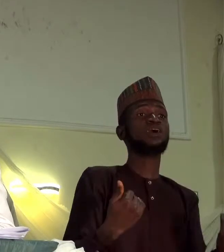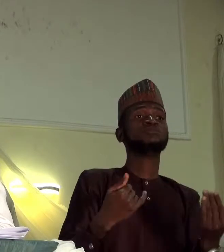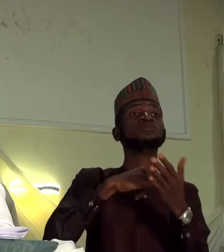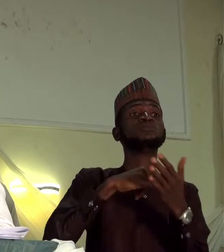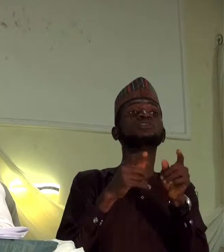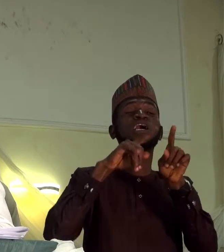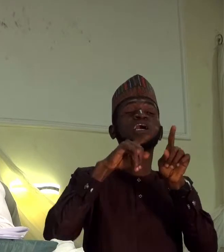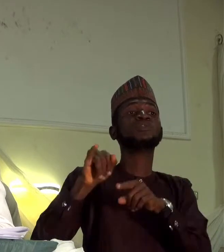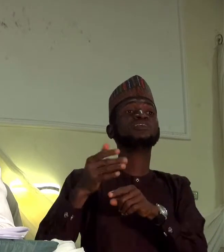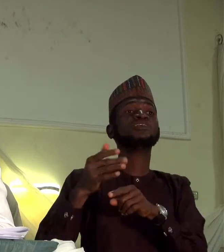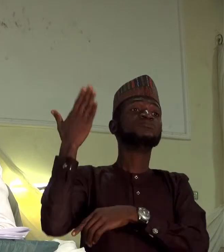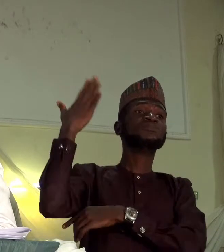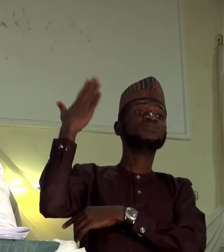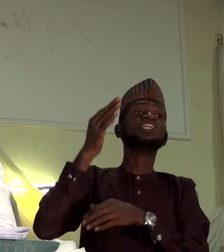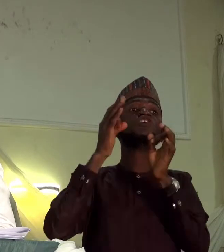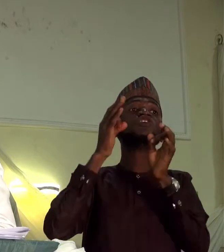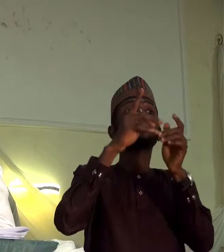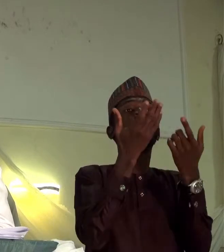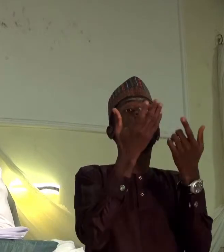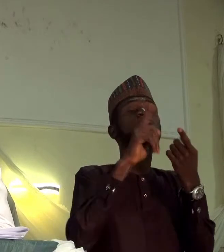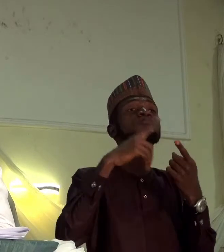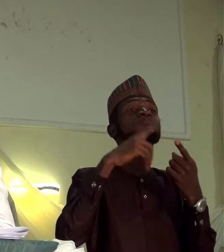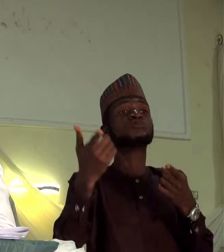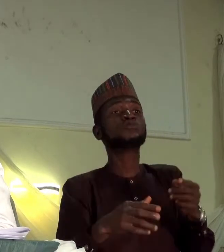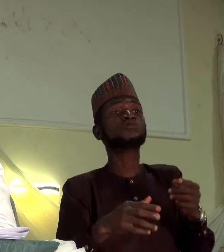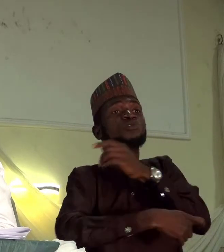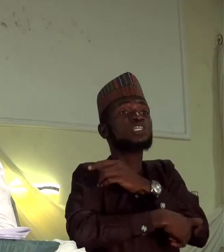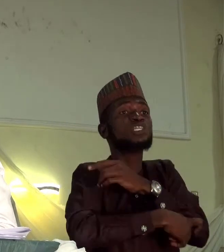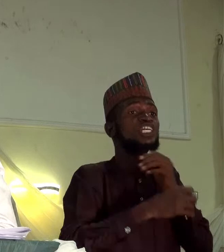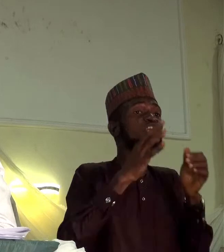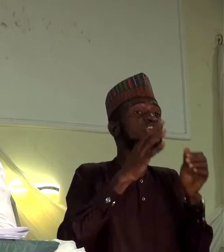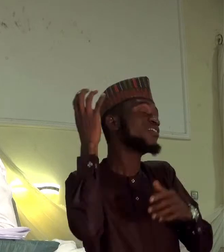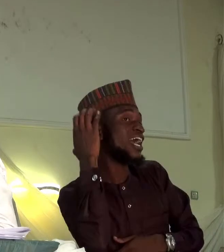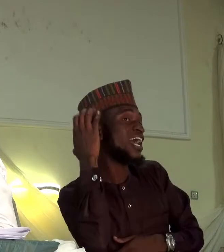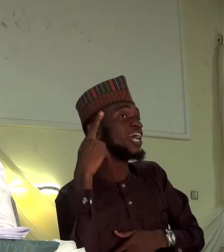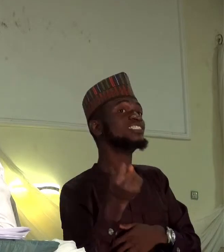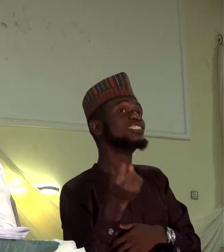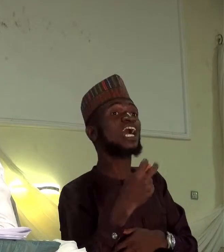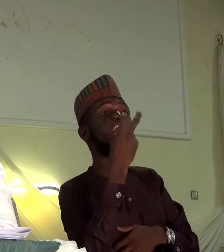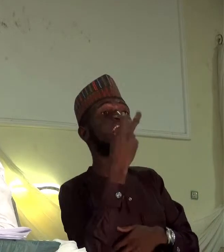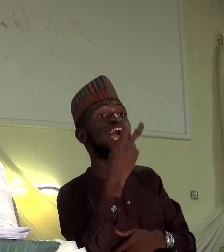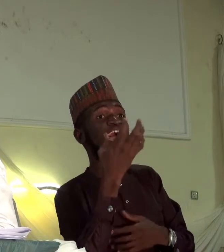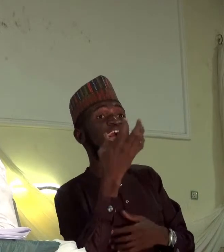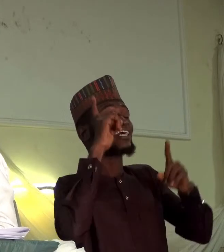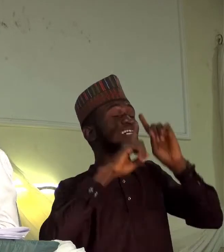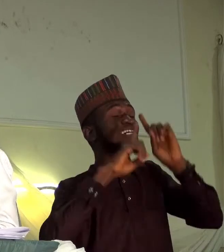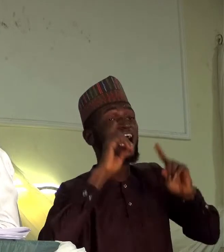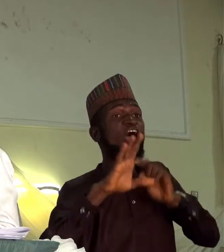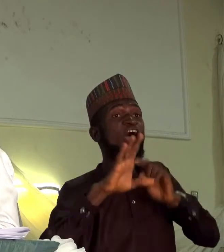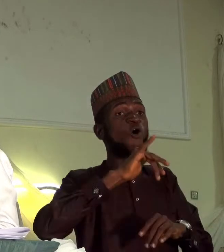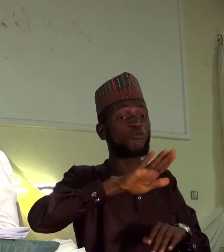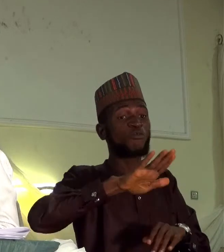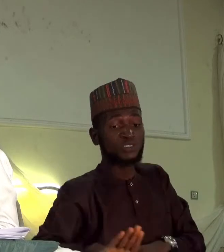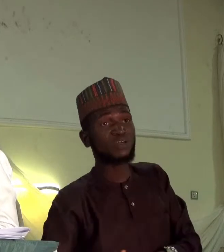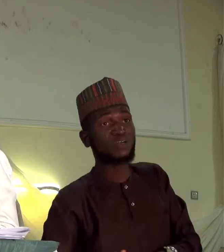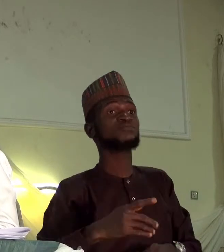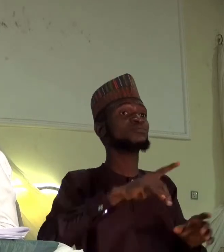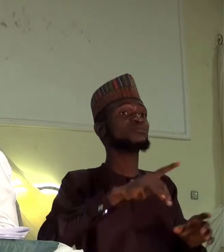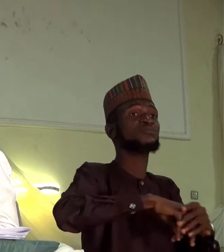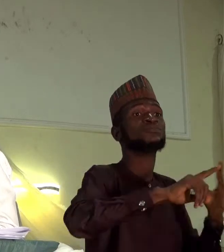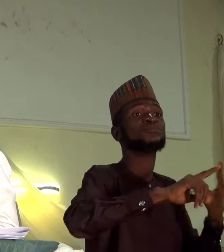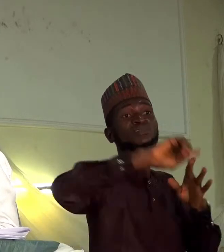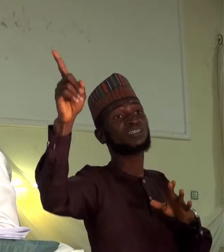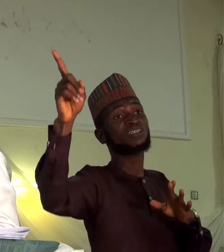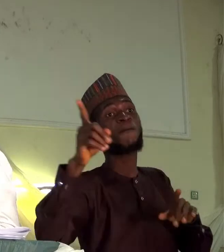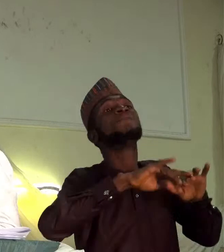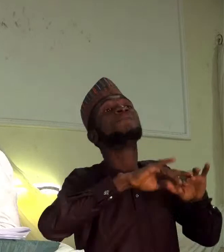kan tomode ba benu le on te ba ti gbo won tomode ba ti so won won o le o si sa pada loni lo se gangan atoru